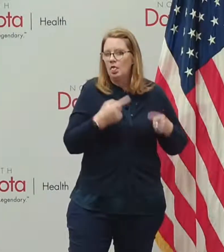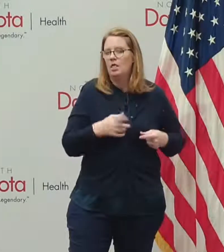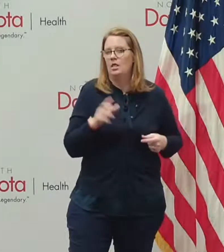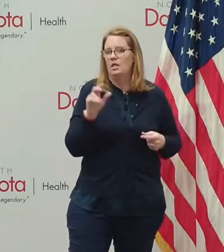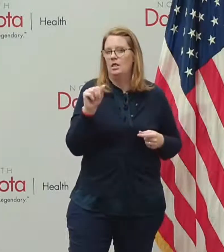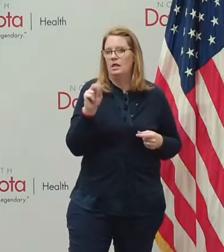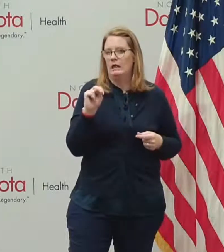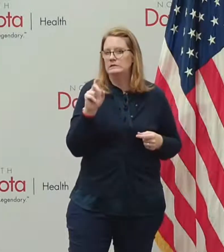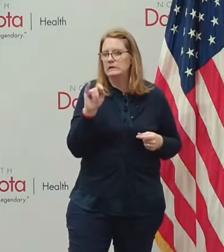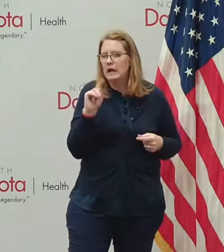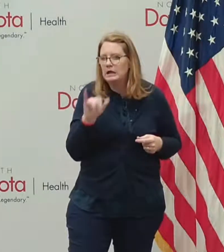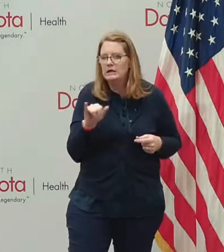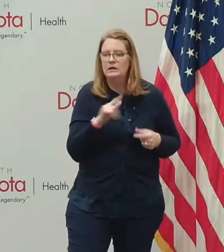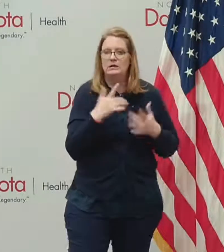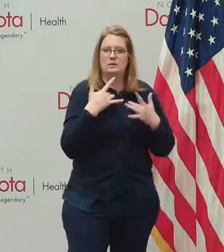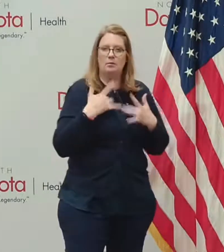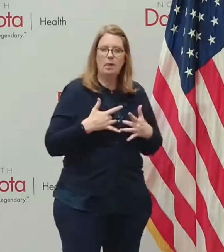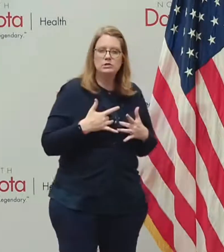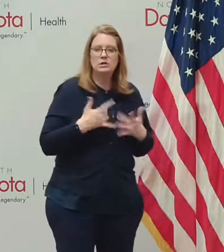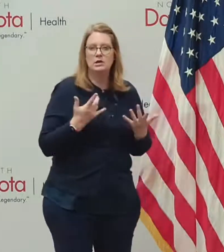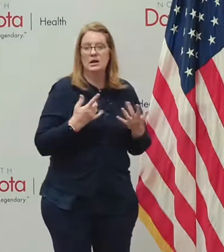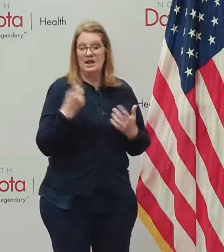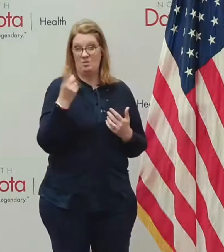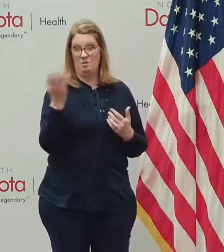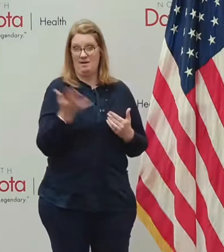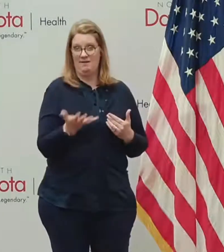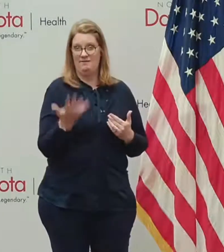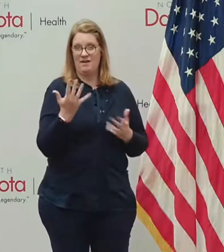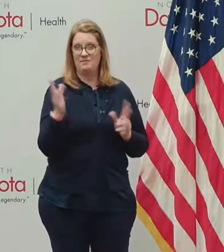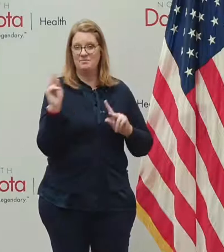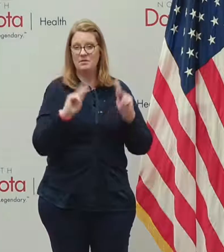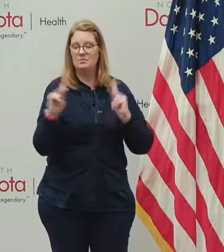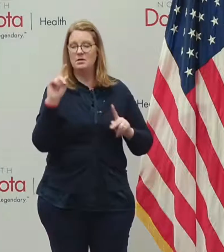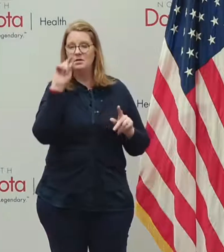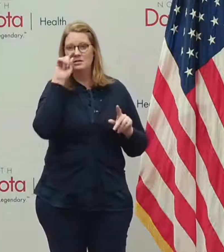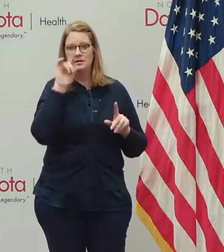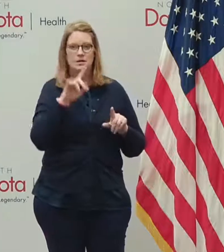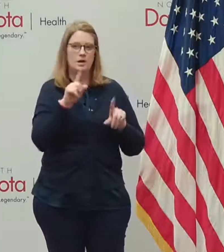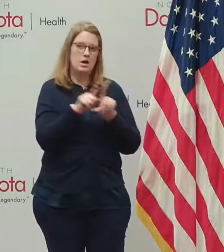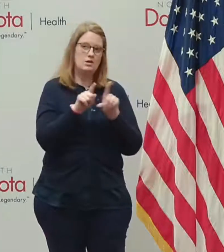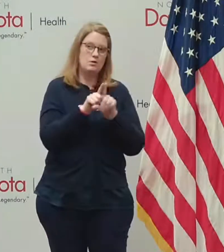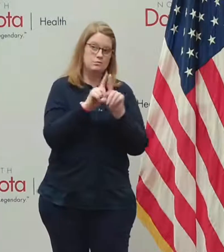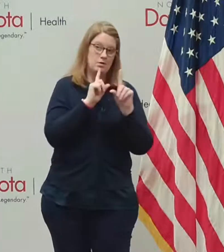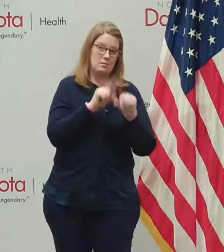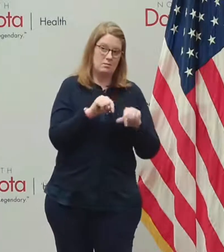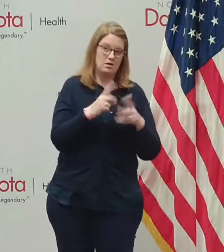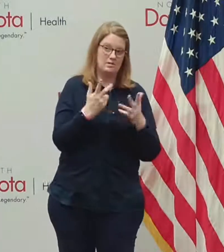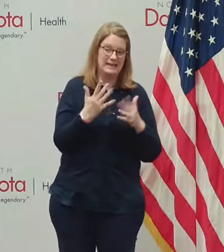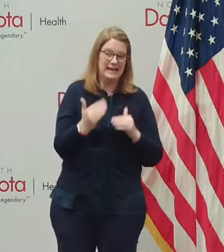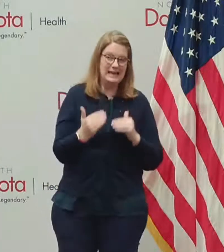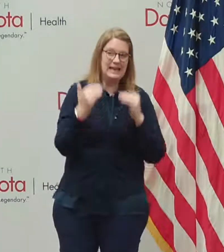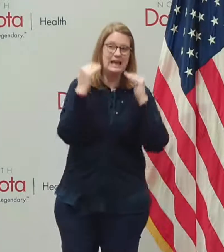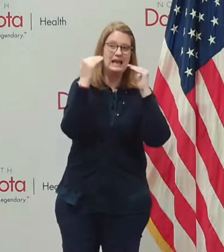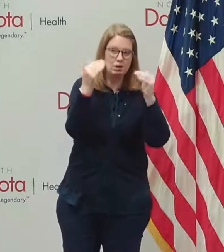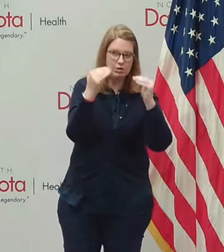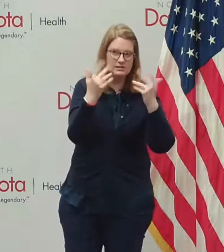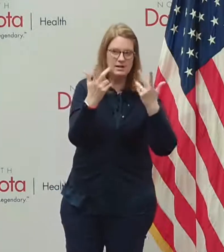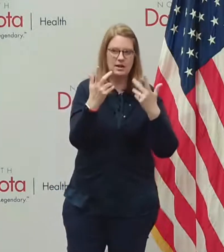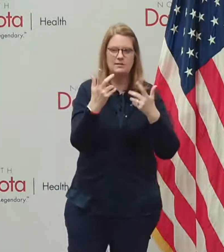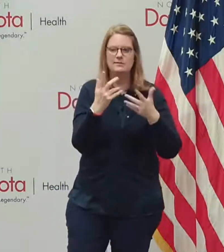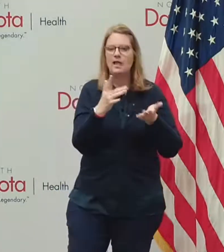and depression, and that 1 in 5 people have reported an increase in substance abuse since the start of